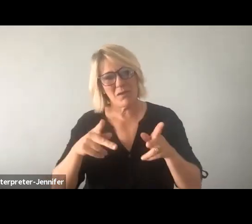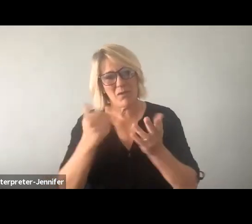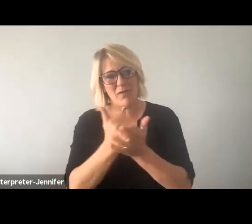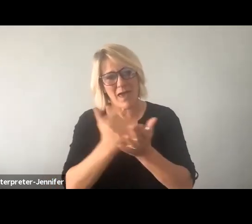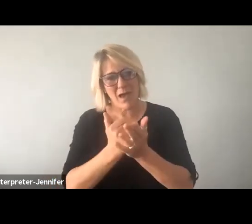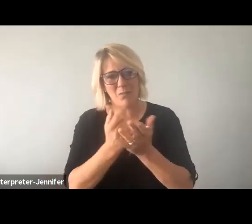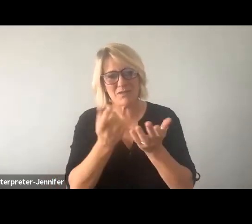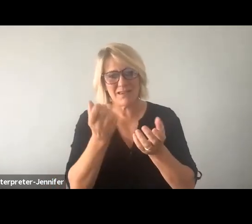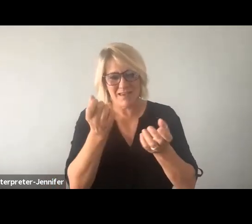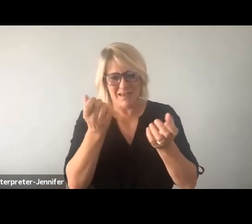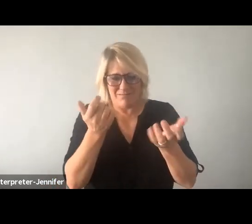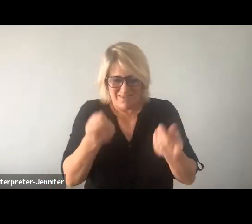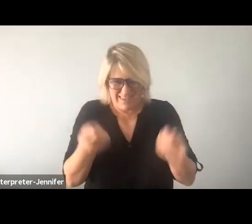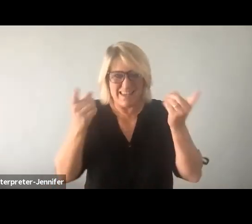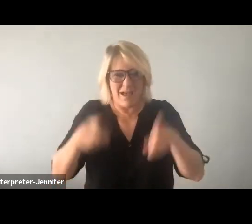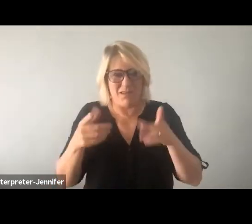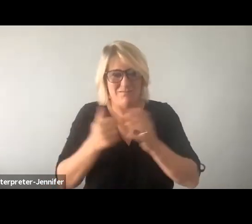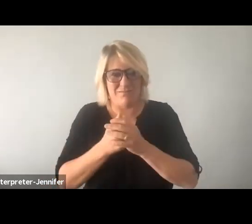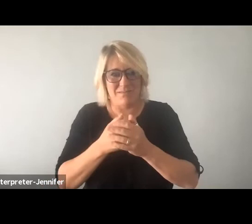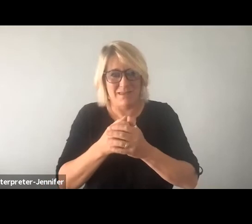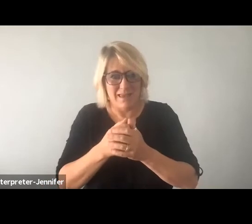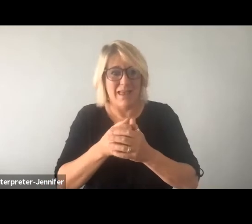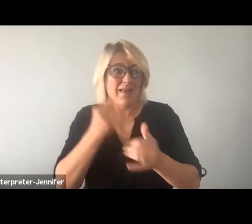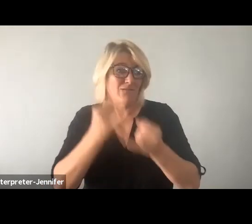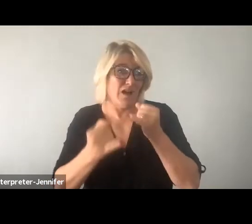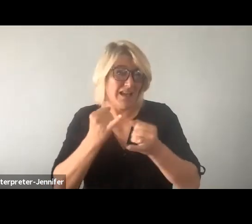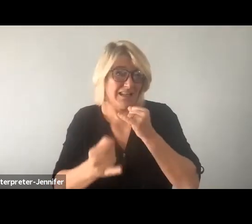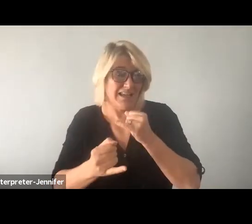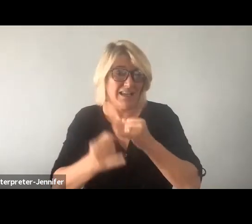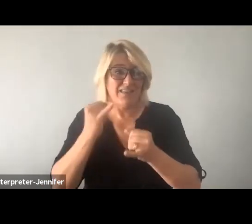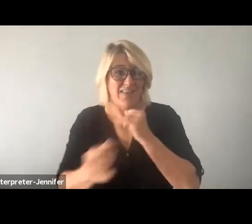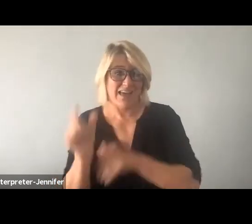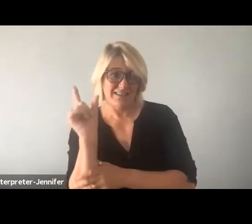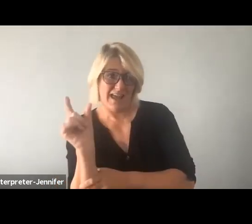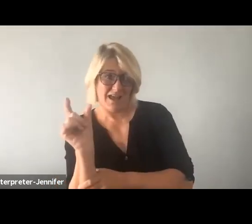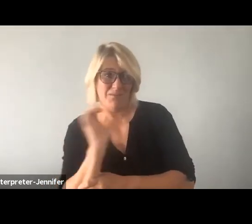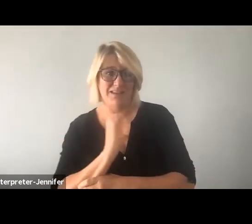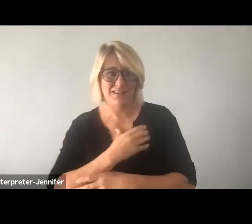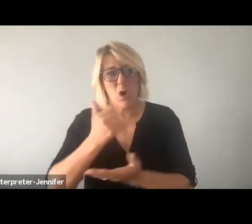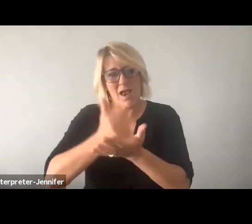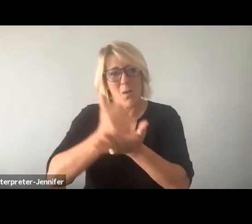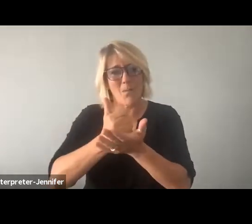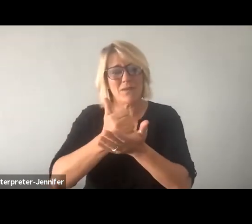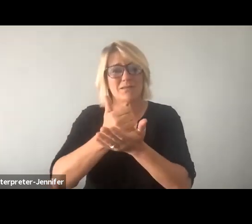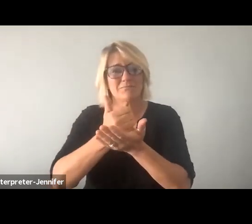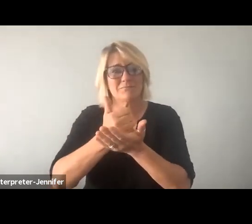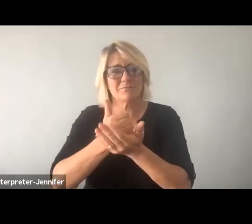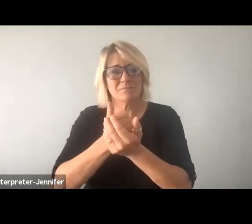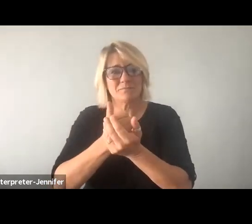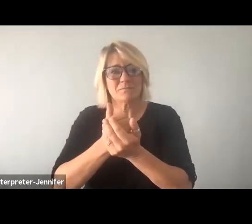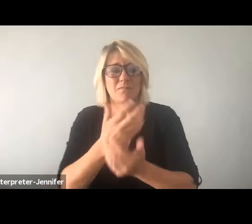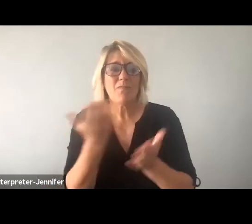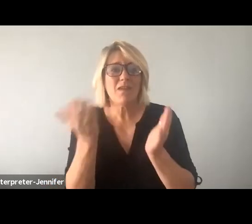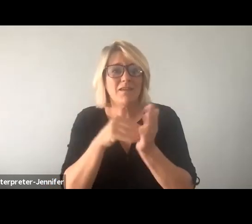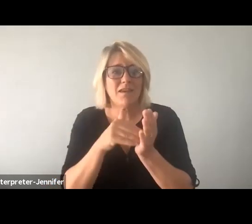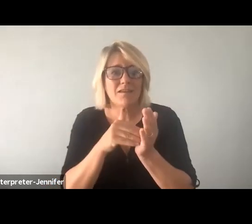And then last but not least, on the very last tab is our help section. So again, this is